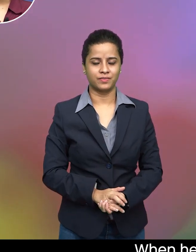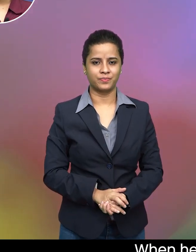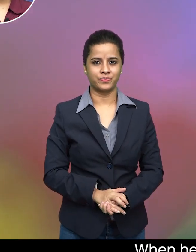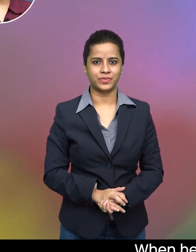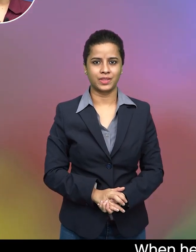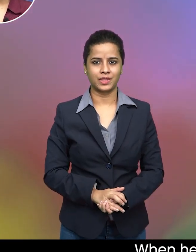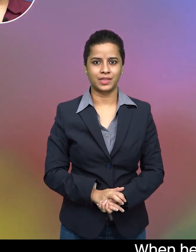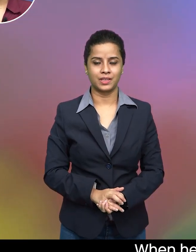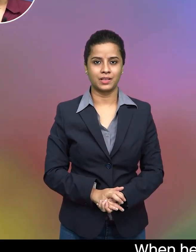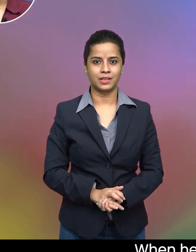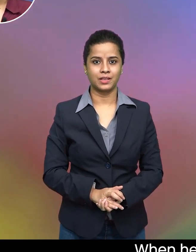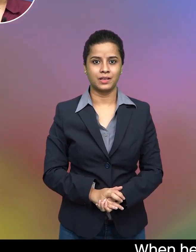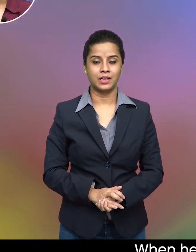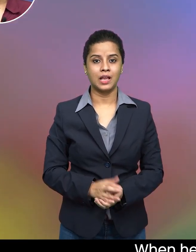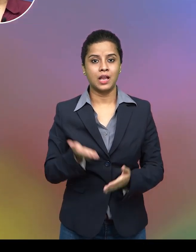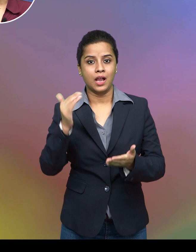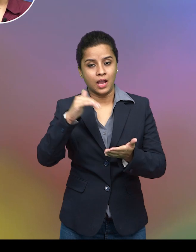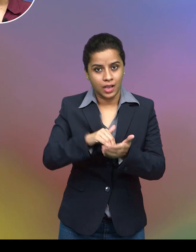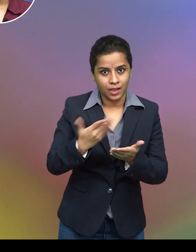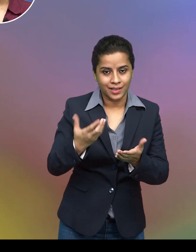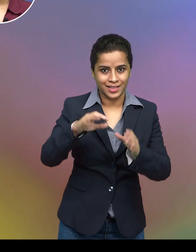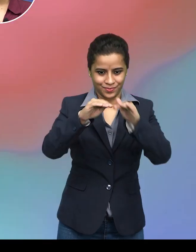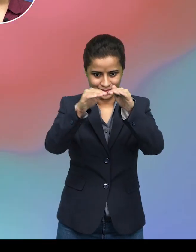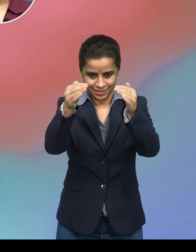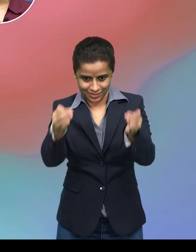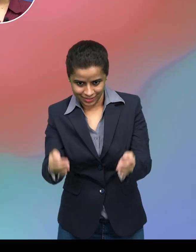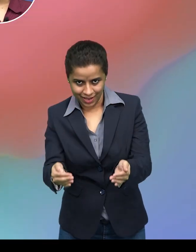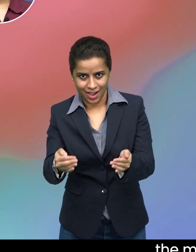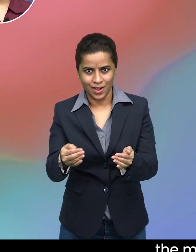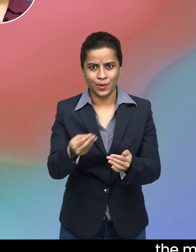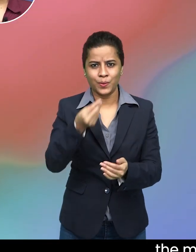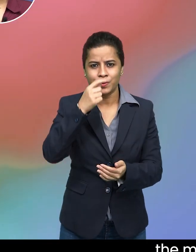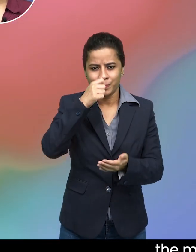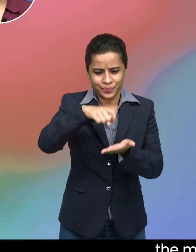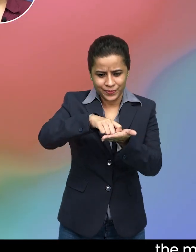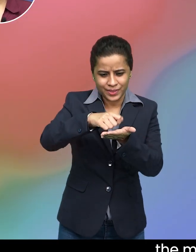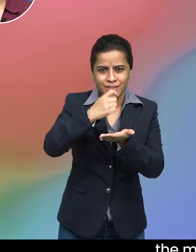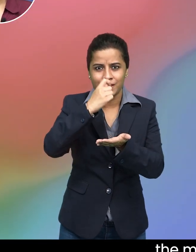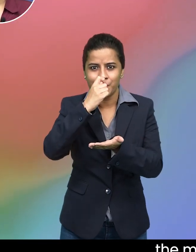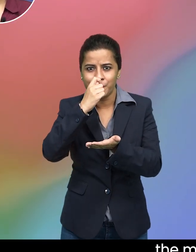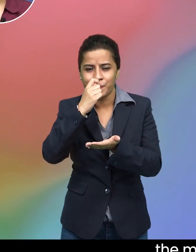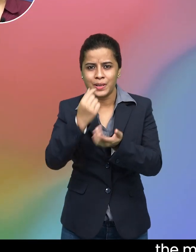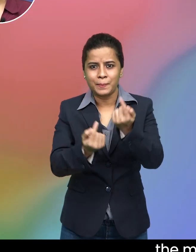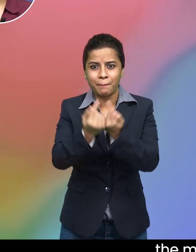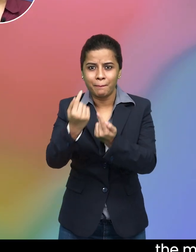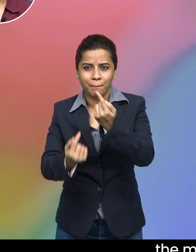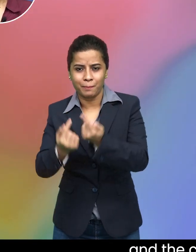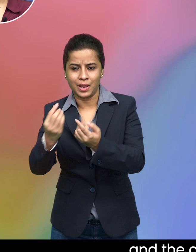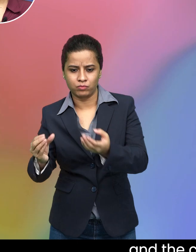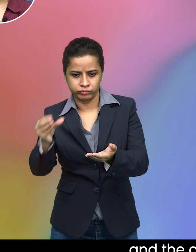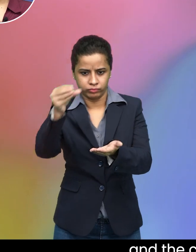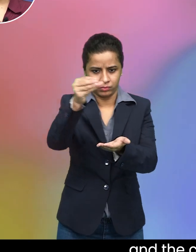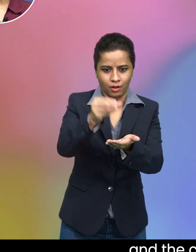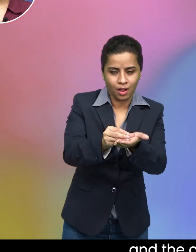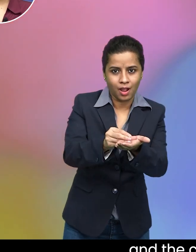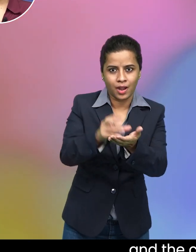When he placed a mint plant in the bell jars, the mouse stayed alive and